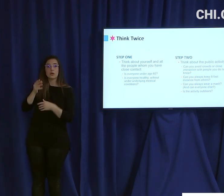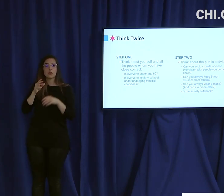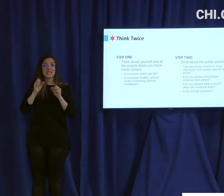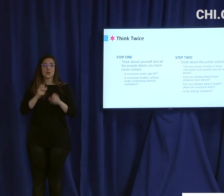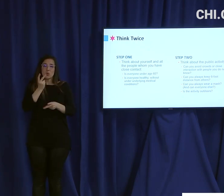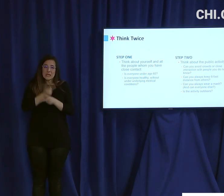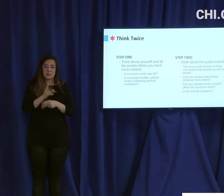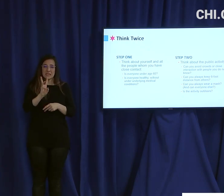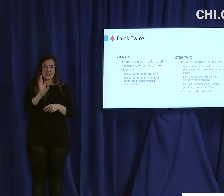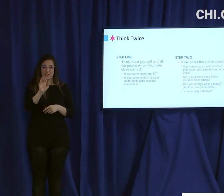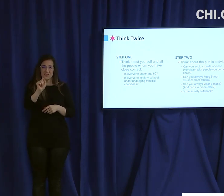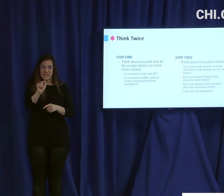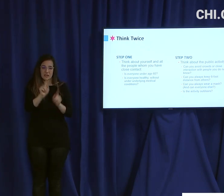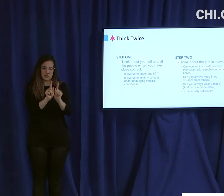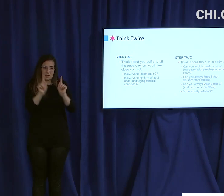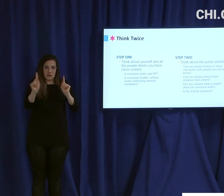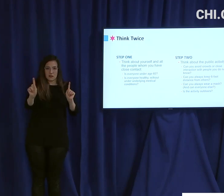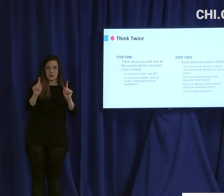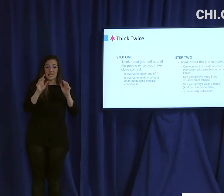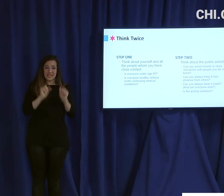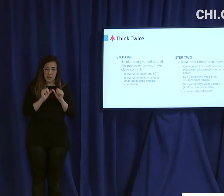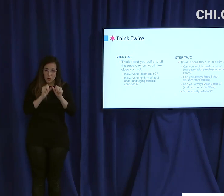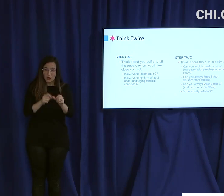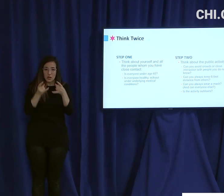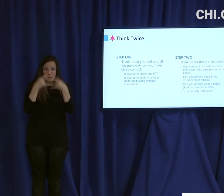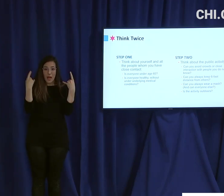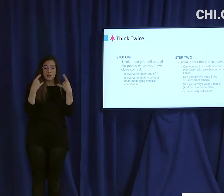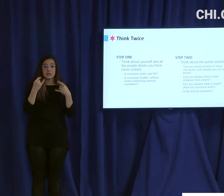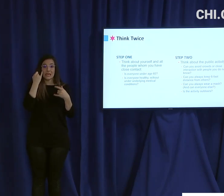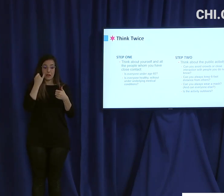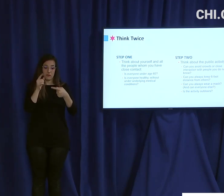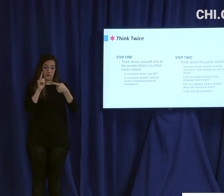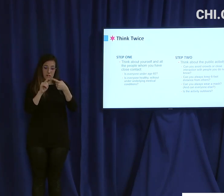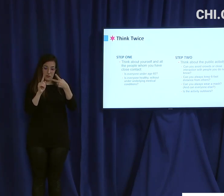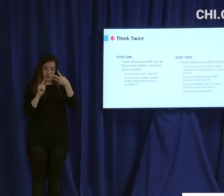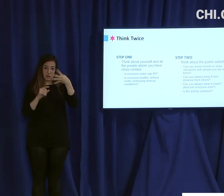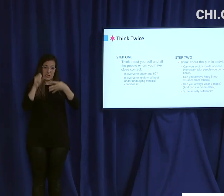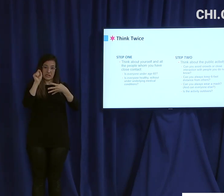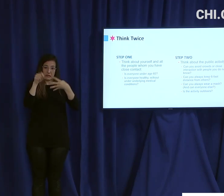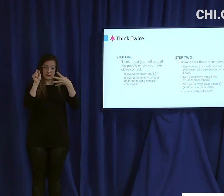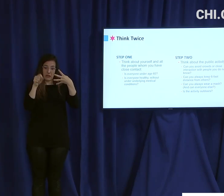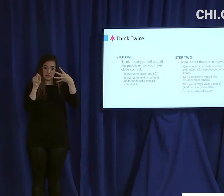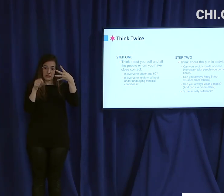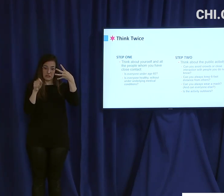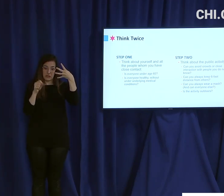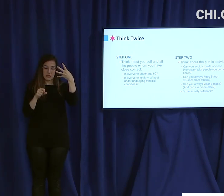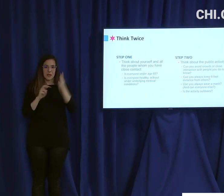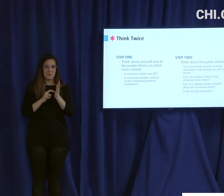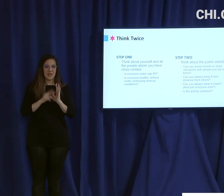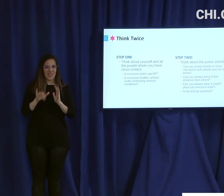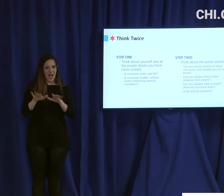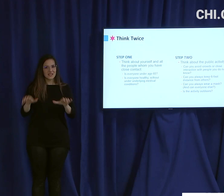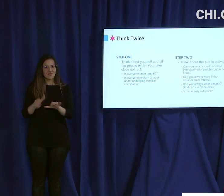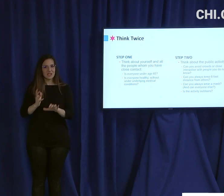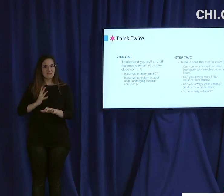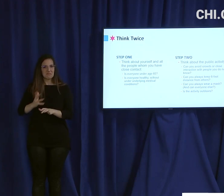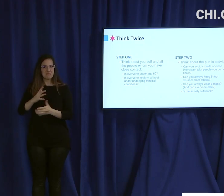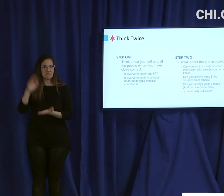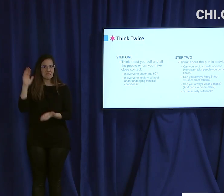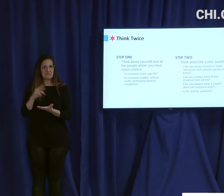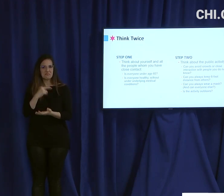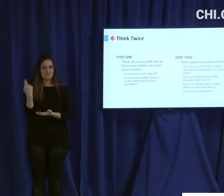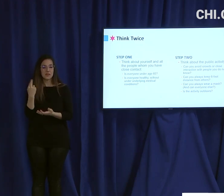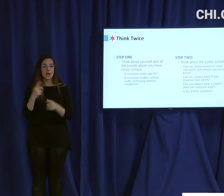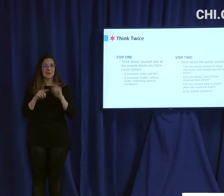activity outdoors? If the answer to all of these things is yes, that's a pretty low risk activity. But as you start thinking about higher risk